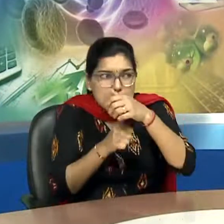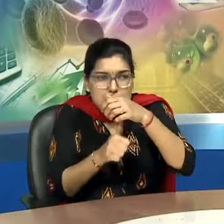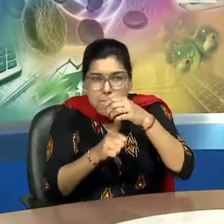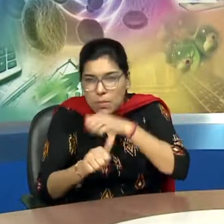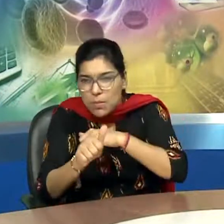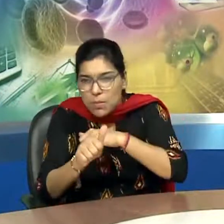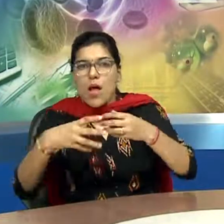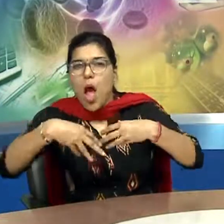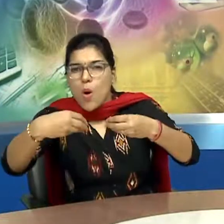and